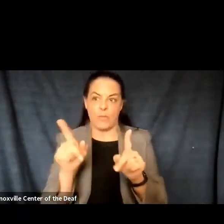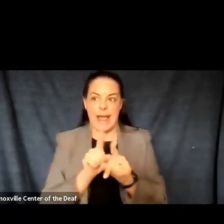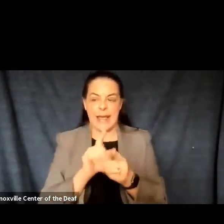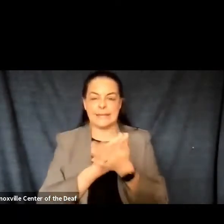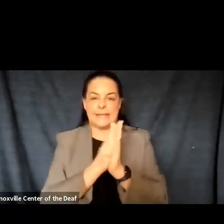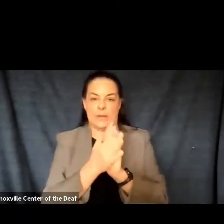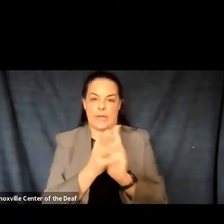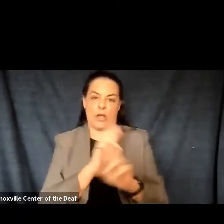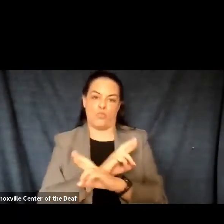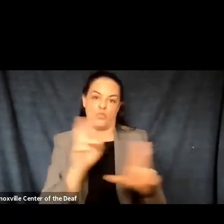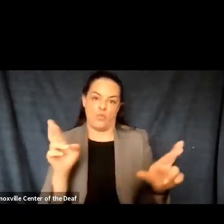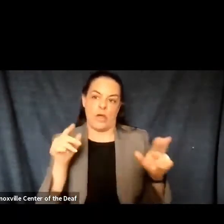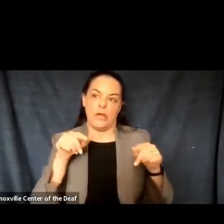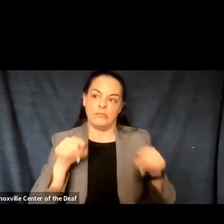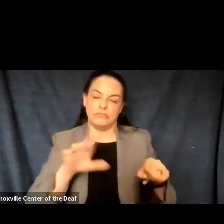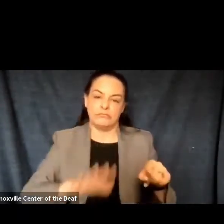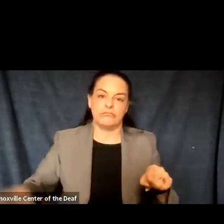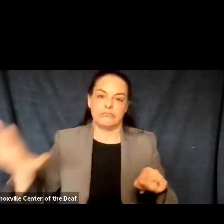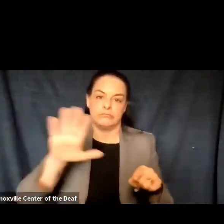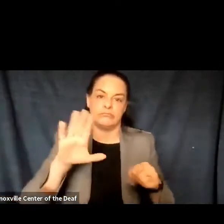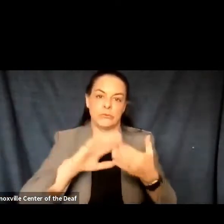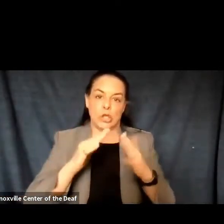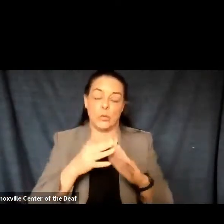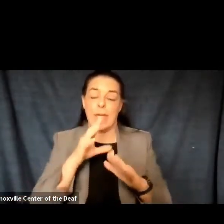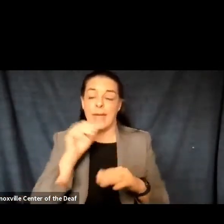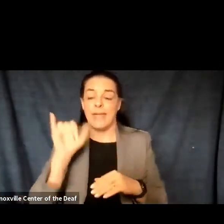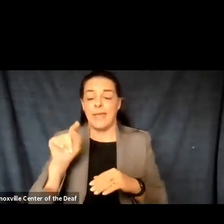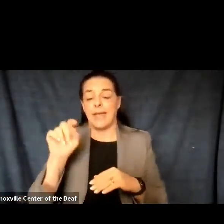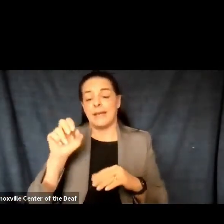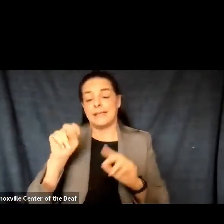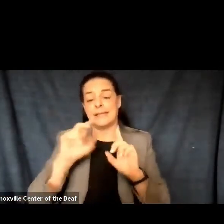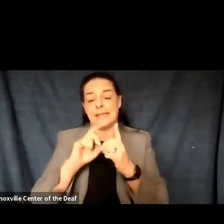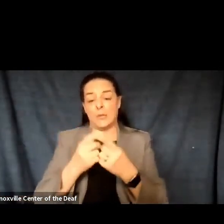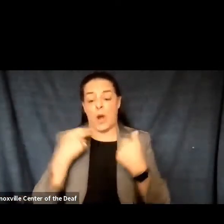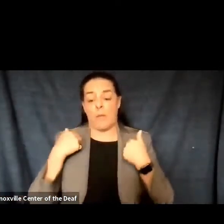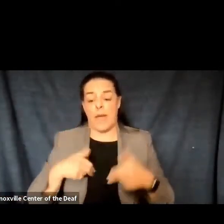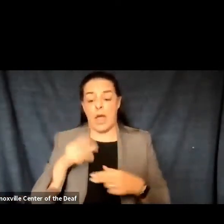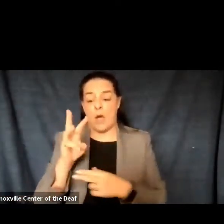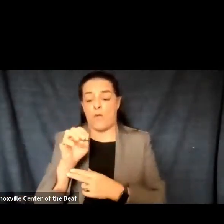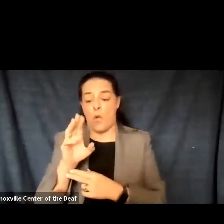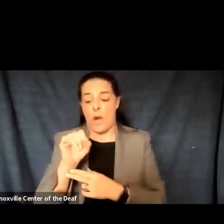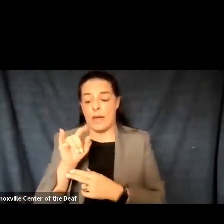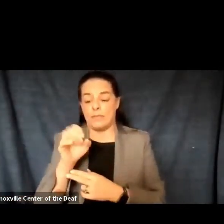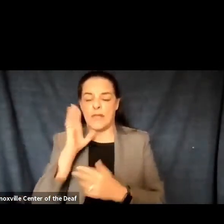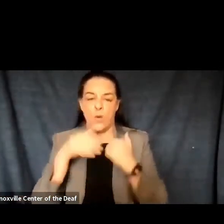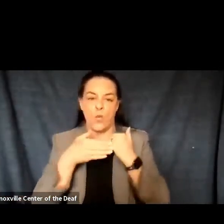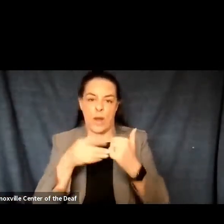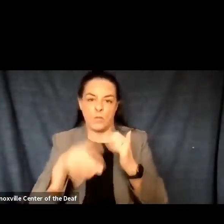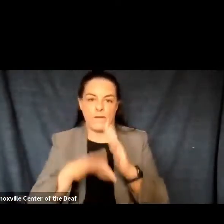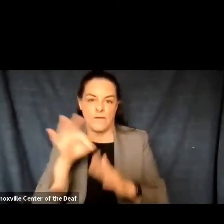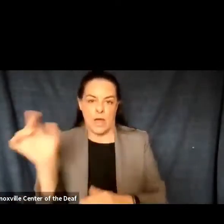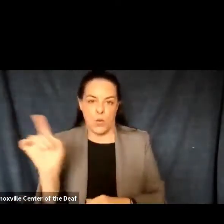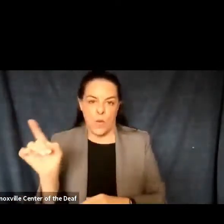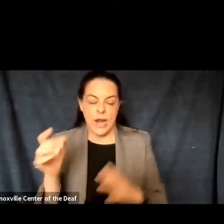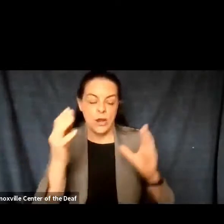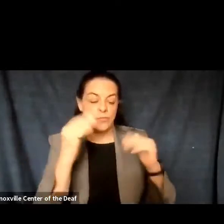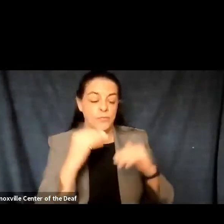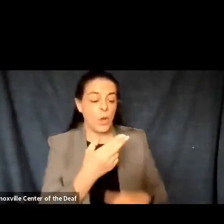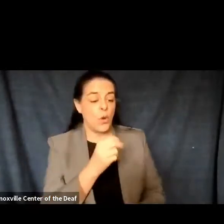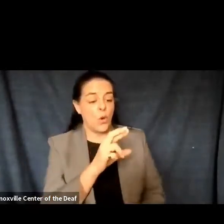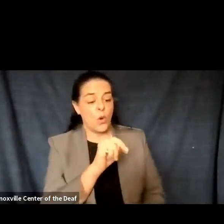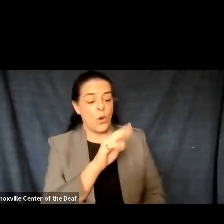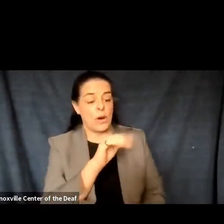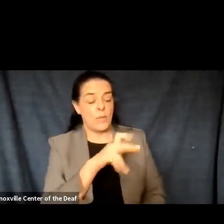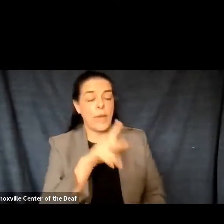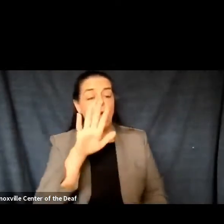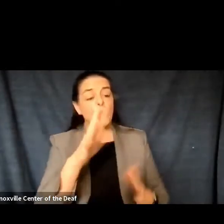become available across the community. And that TDH website link on our website will help you find those. From Brian Hornback, is your waiting